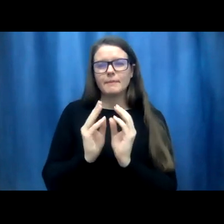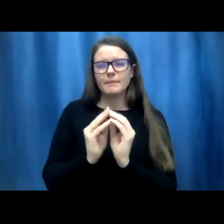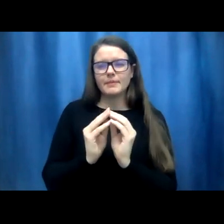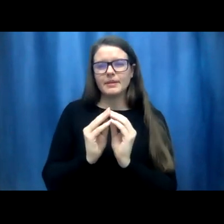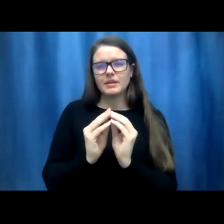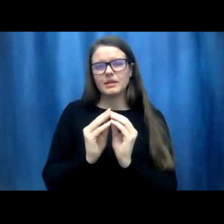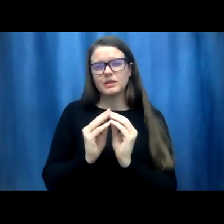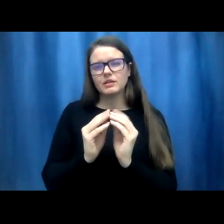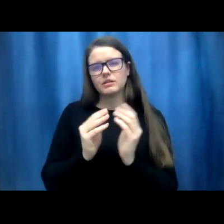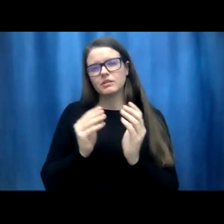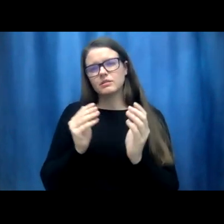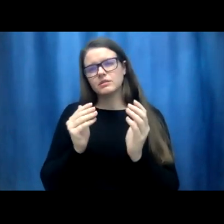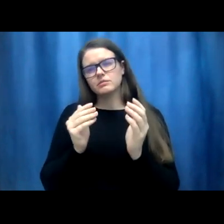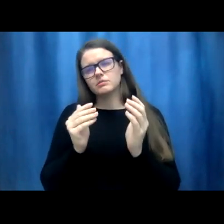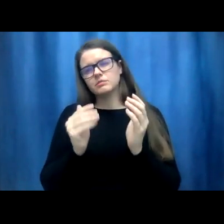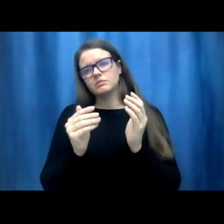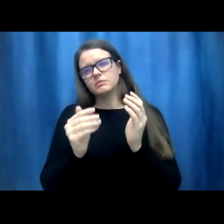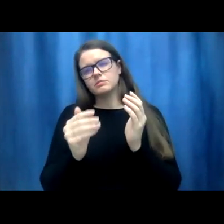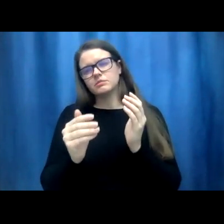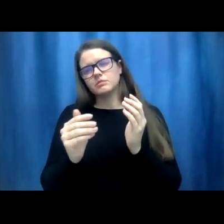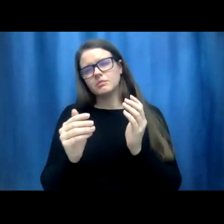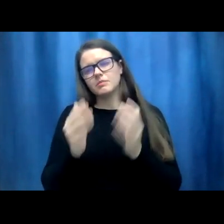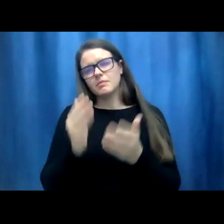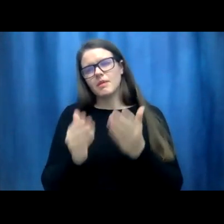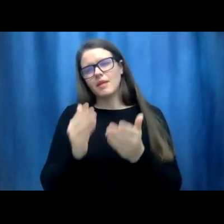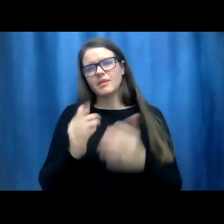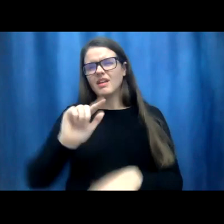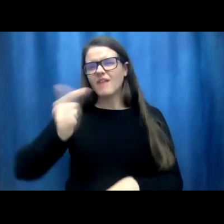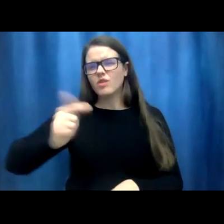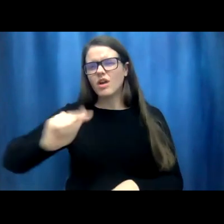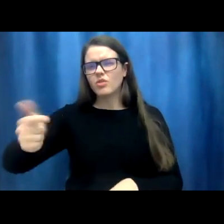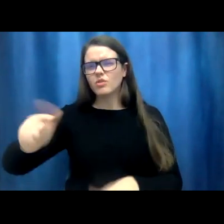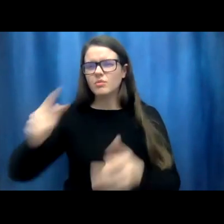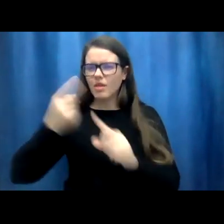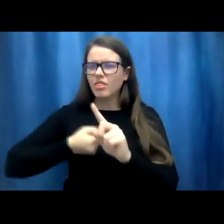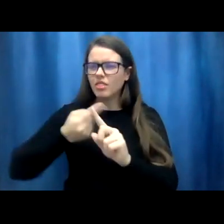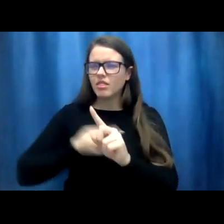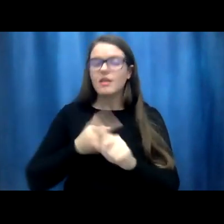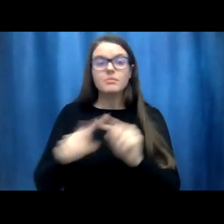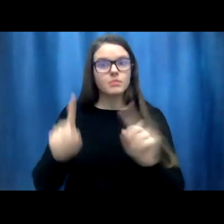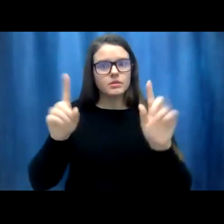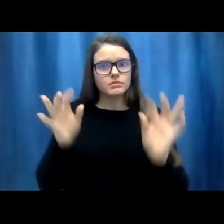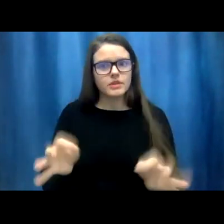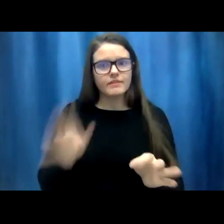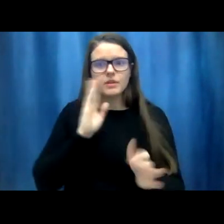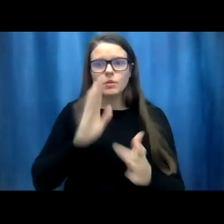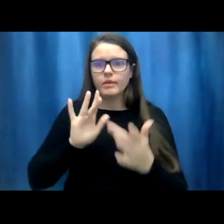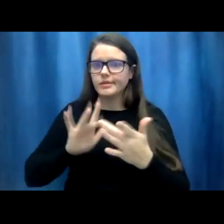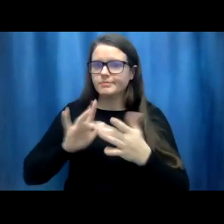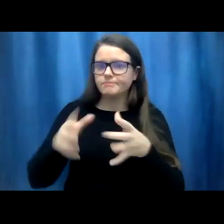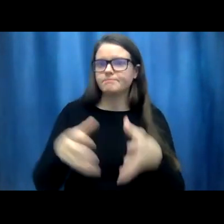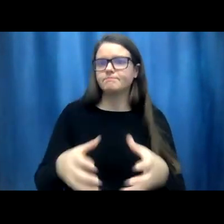bit less in between, maybe every other month, but we'll definitely keep in touch.